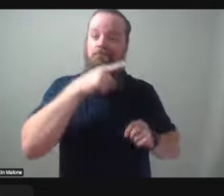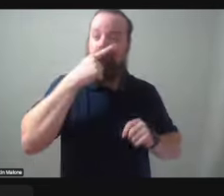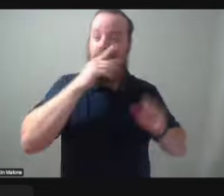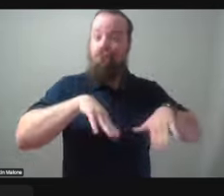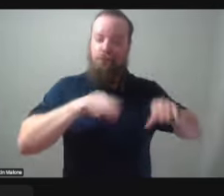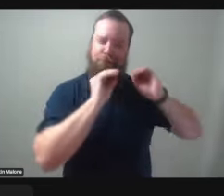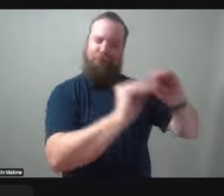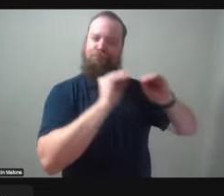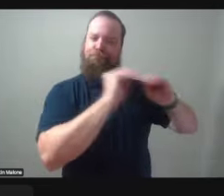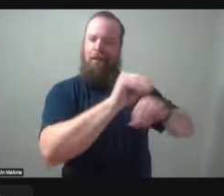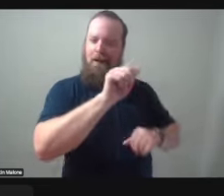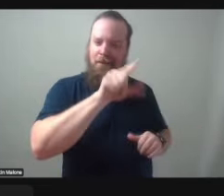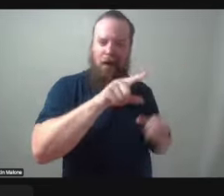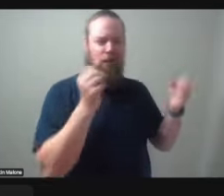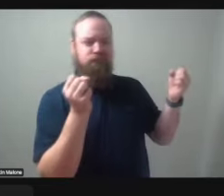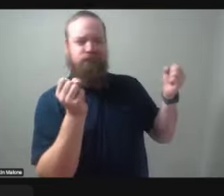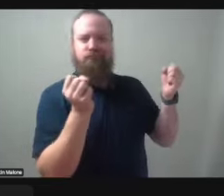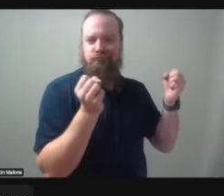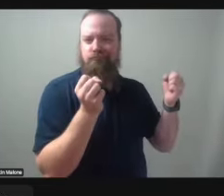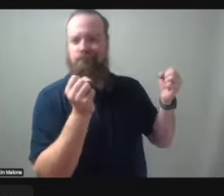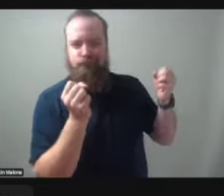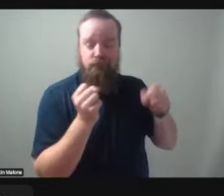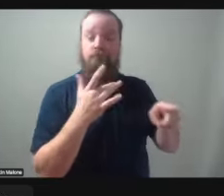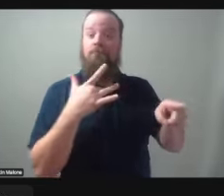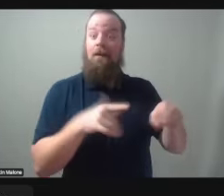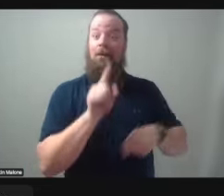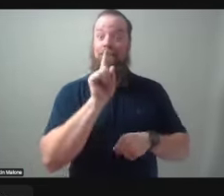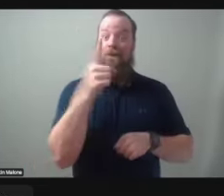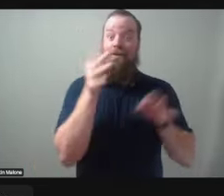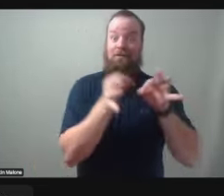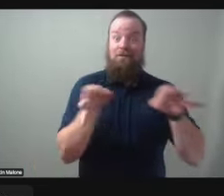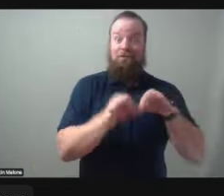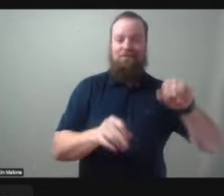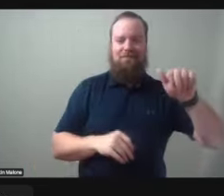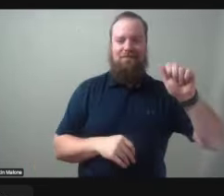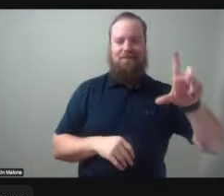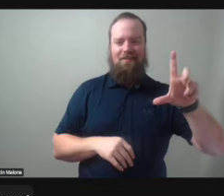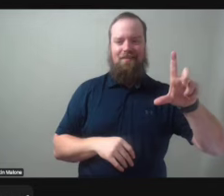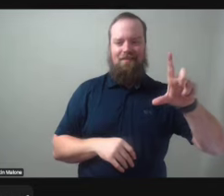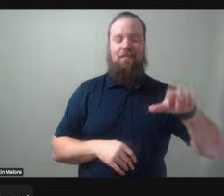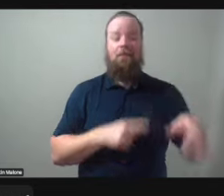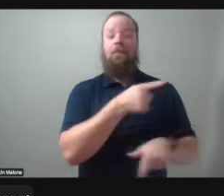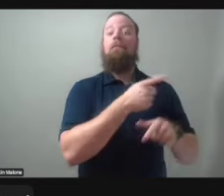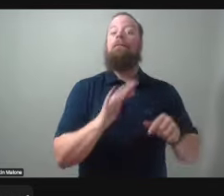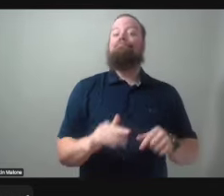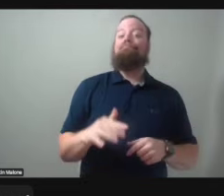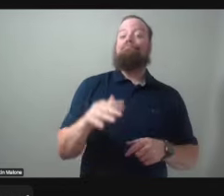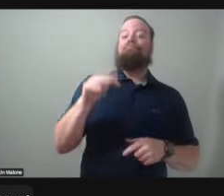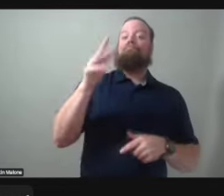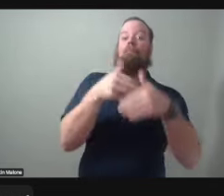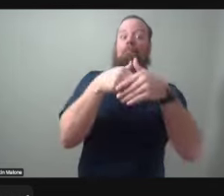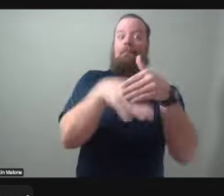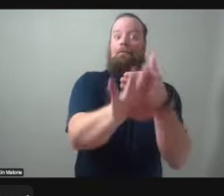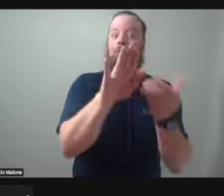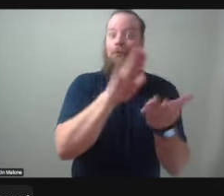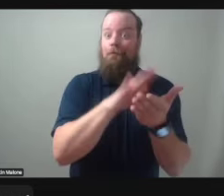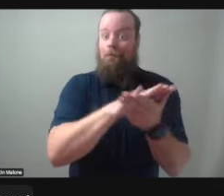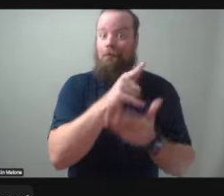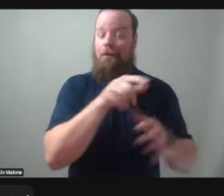There are different spectrums in this coda. There are deaf children, hearing children who are born